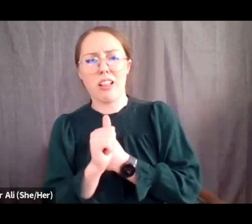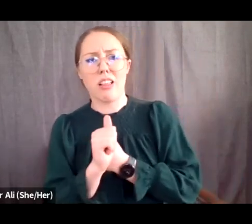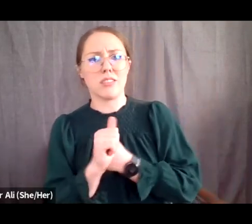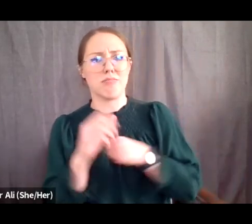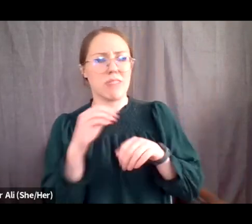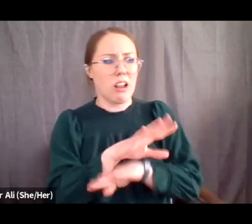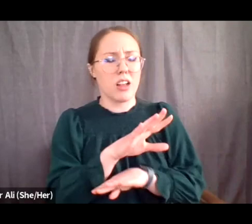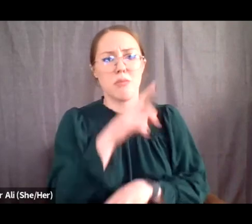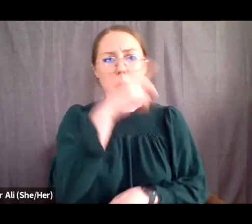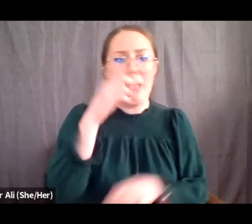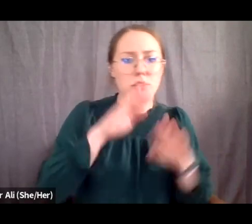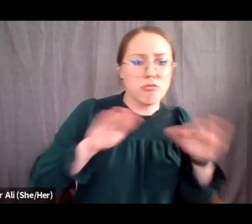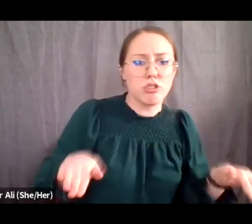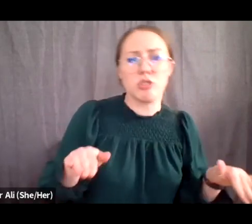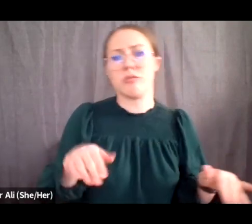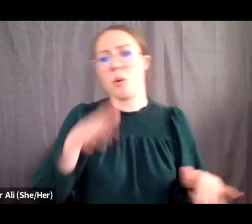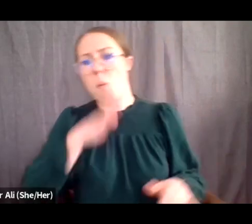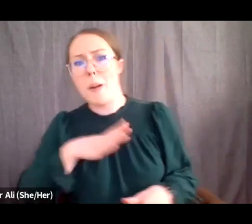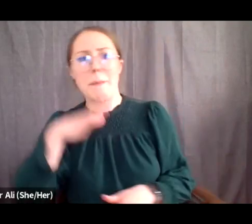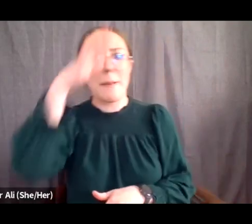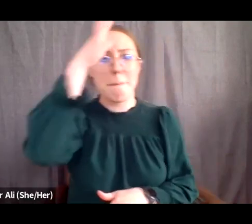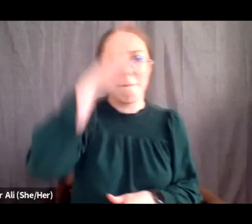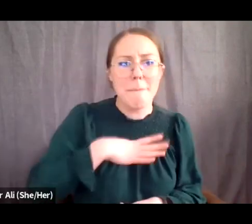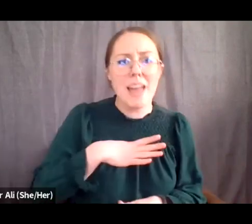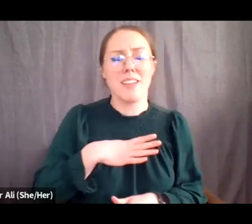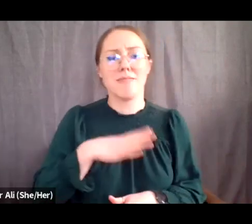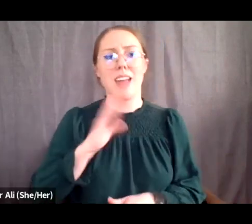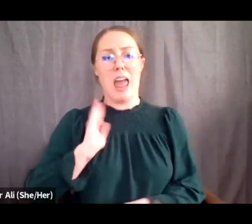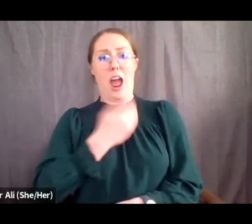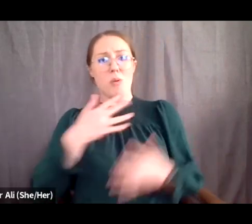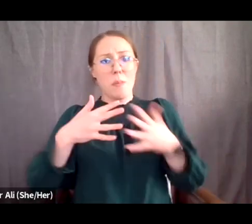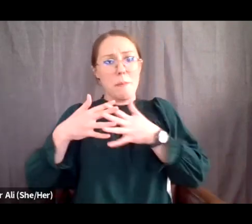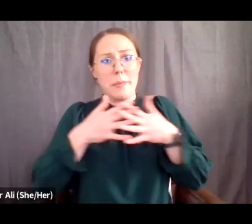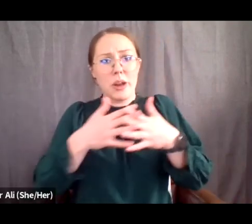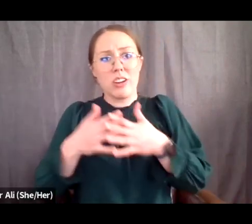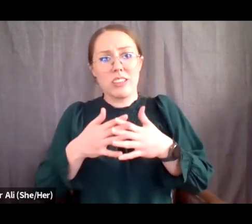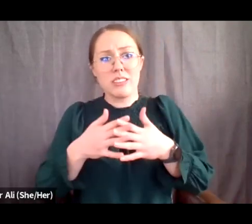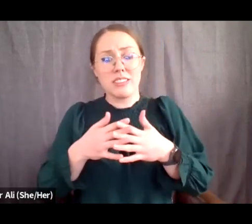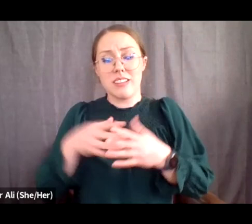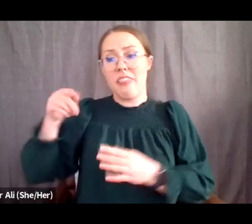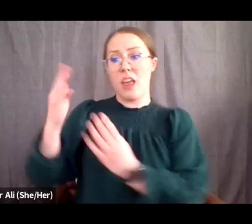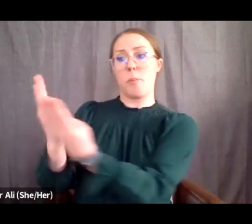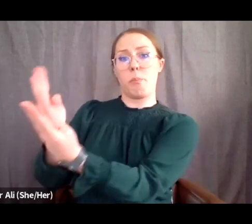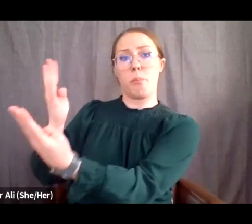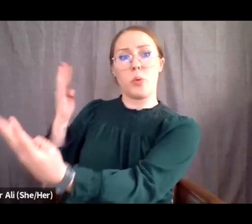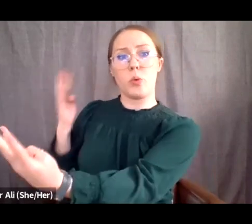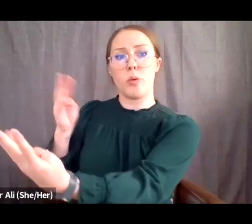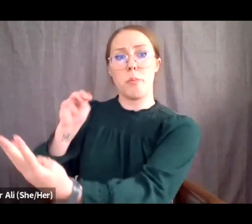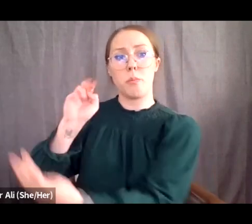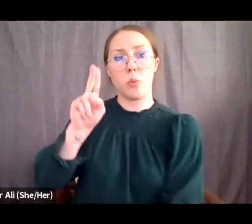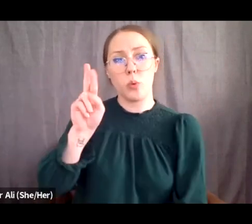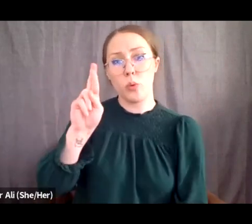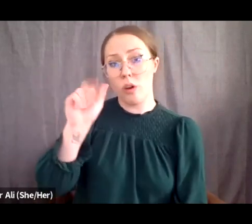men, our fellow Americans. This mural remains one of the most powerful artistic projects that I've ever